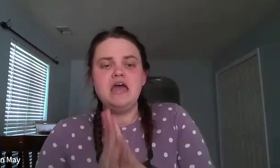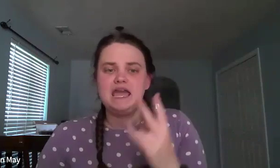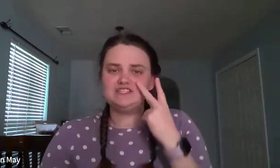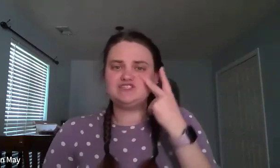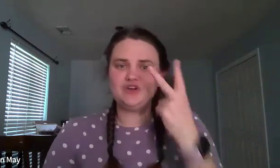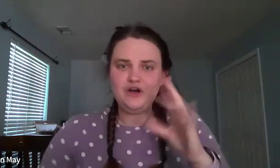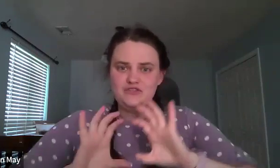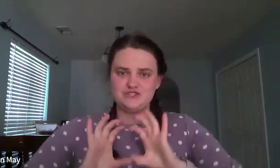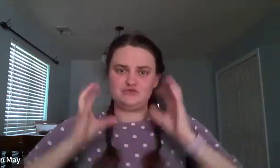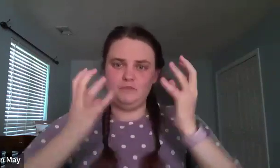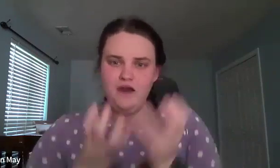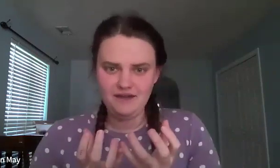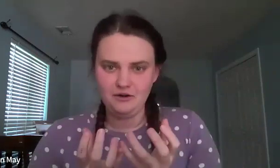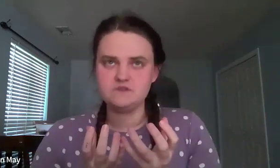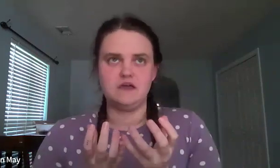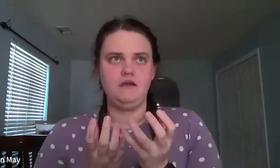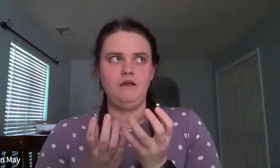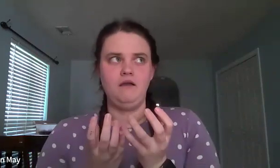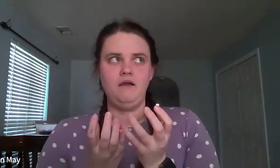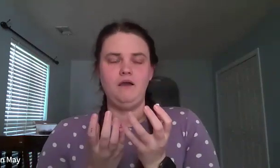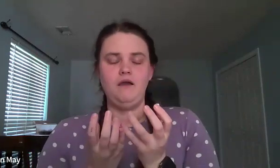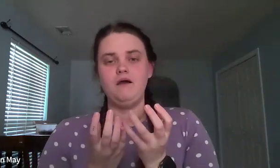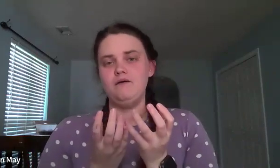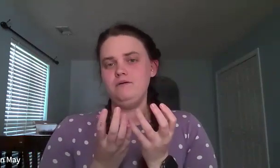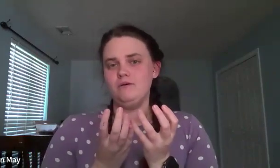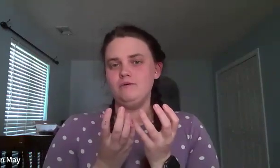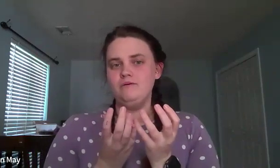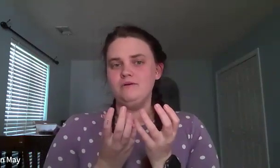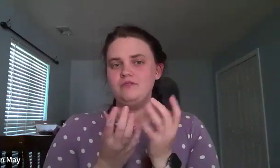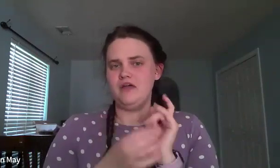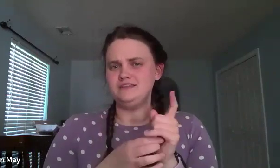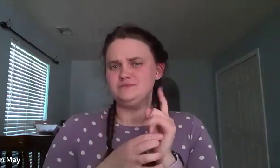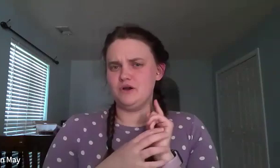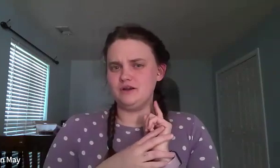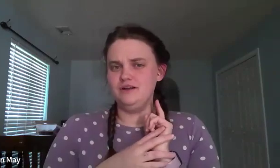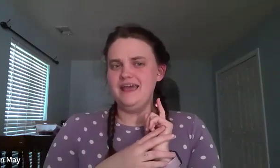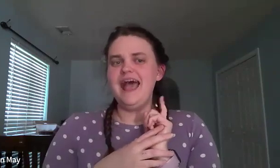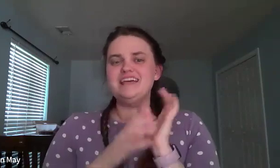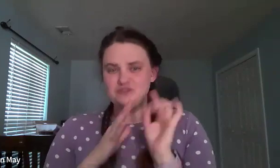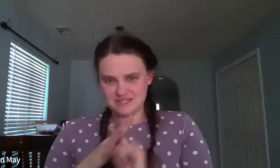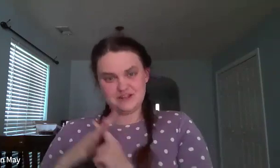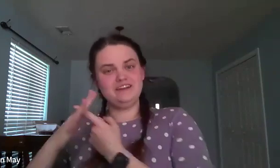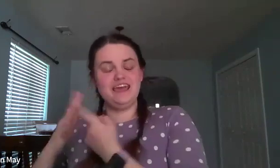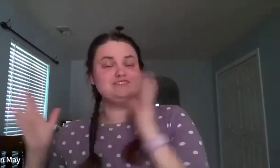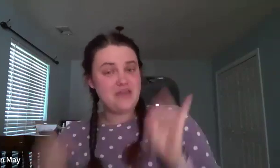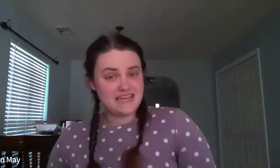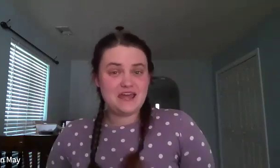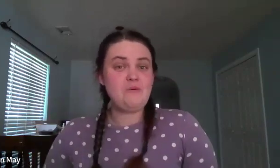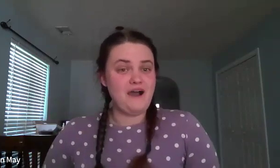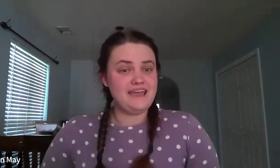and saw this group huddle and was like, oh, that's smart. And so they started it. And so that's now why